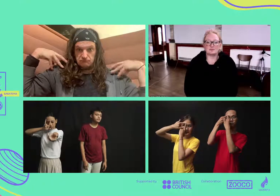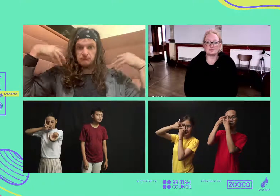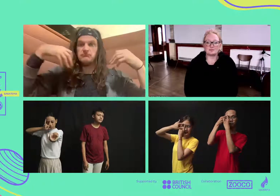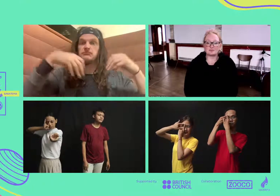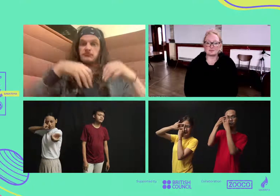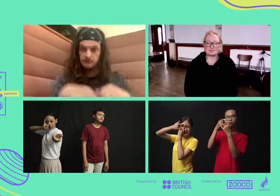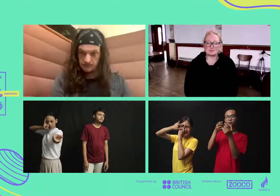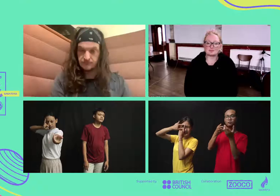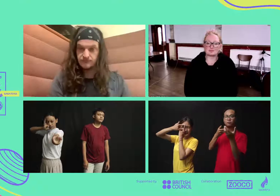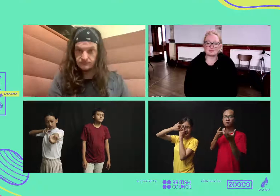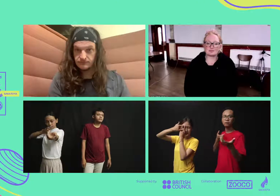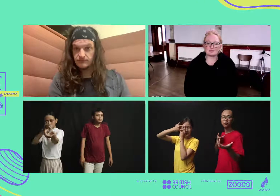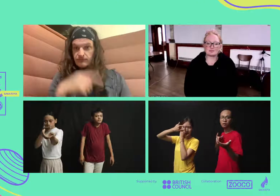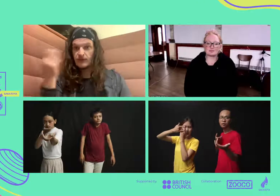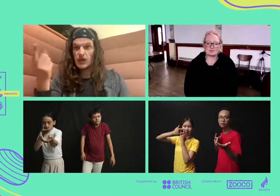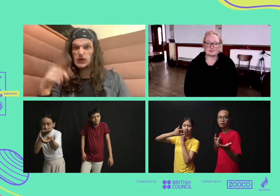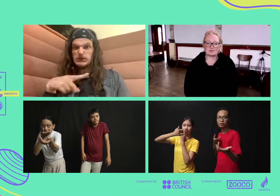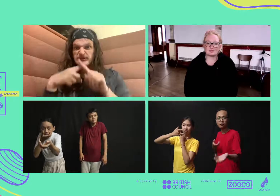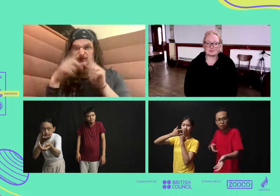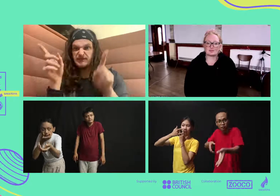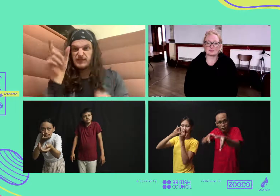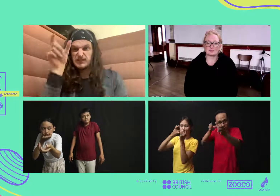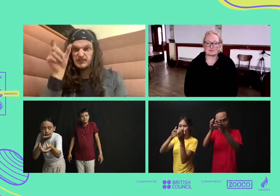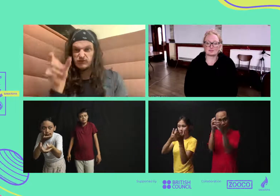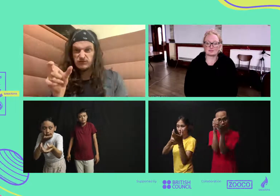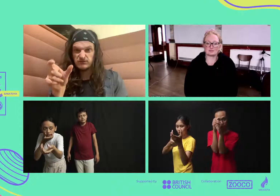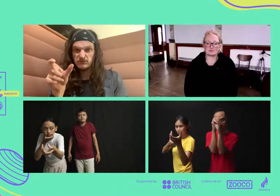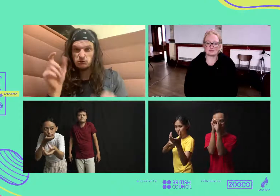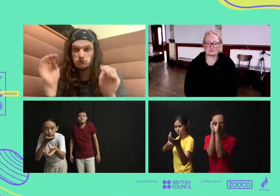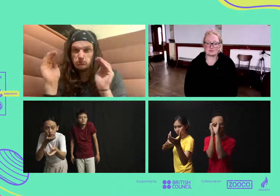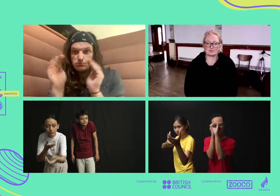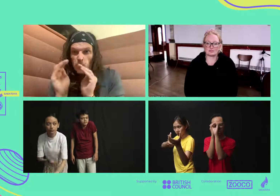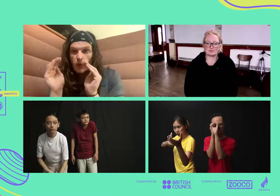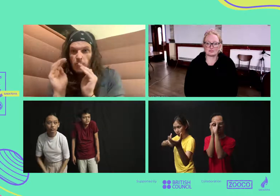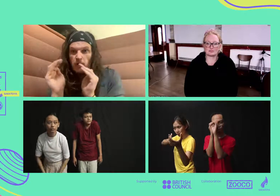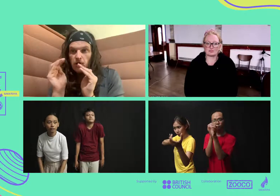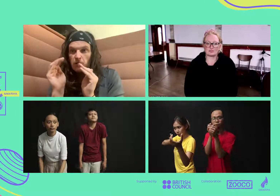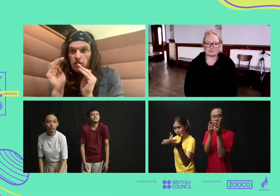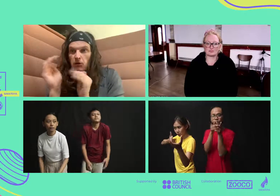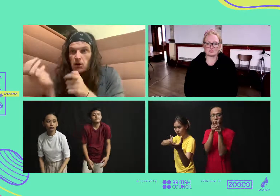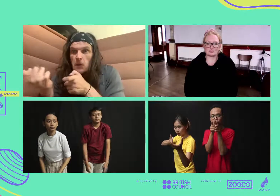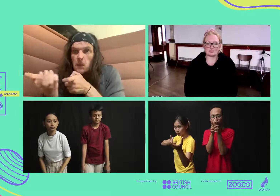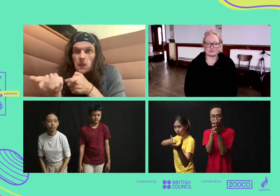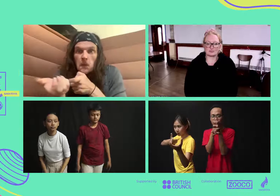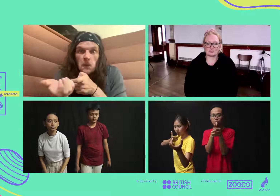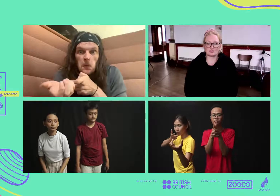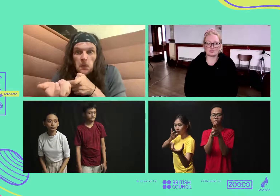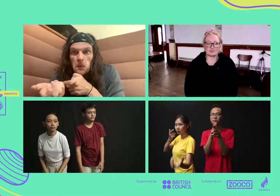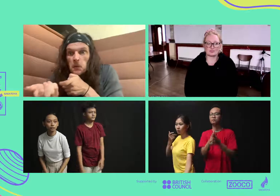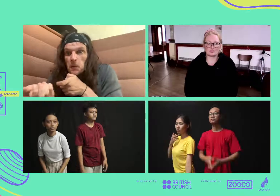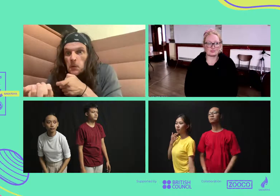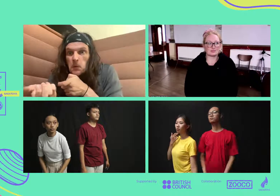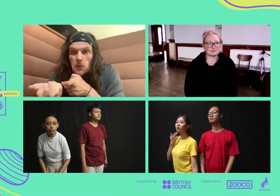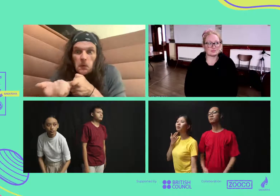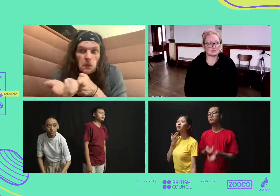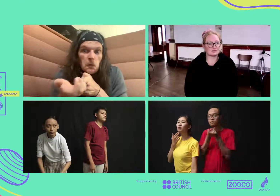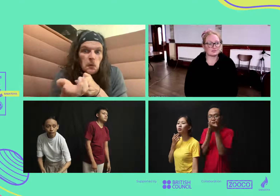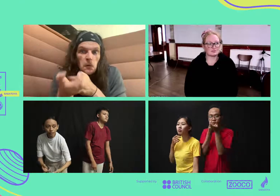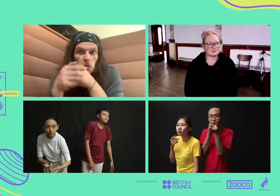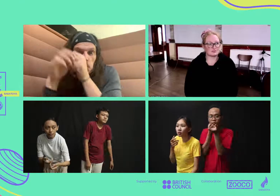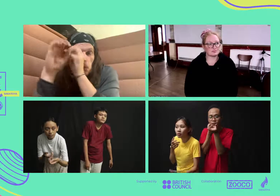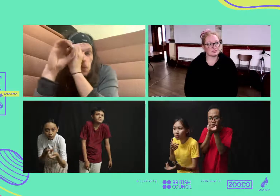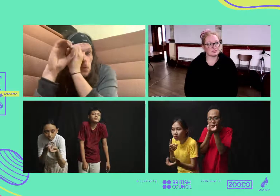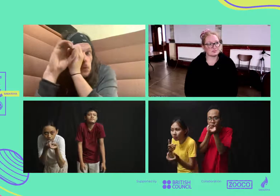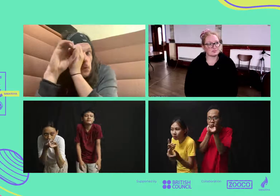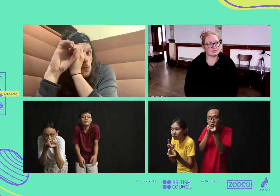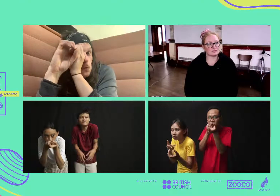and your posture was like this, with your shoulders up. And now you're becoming a different person. This person is smaller. They've